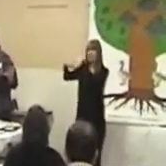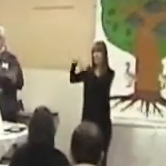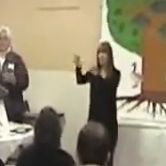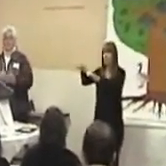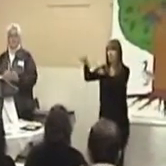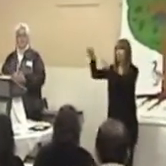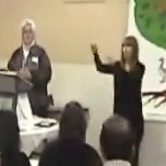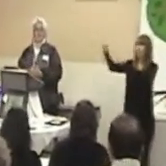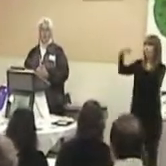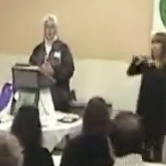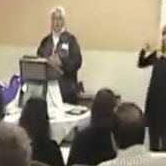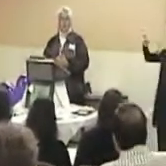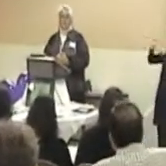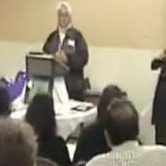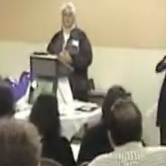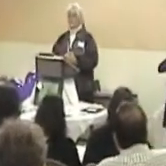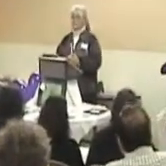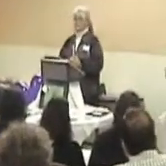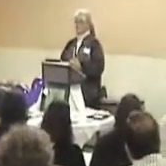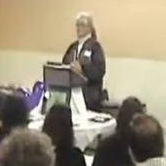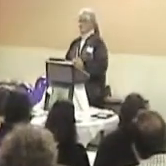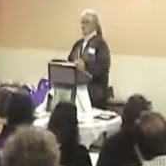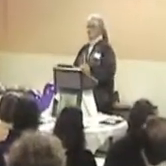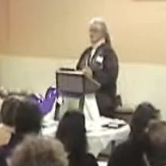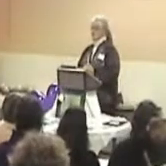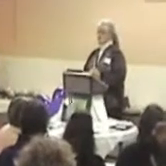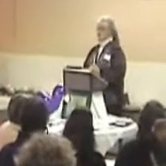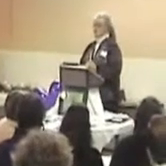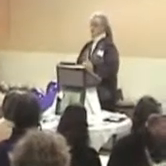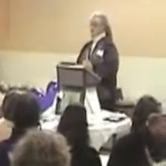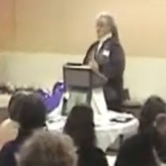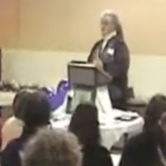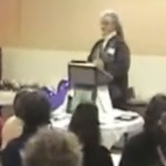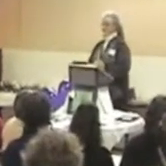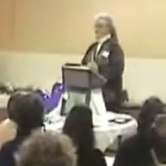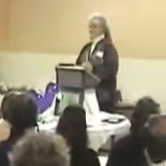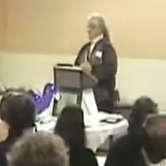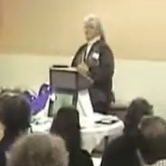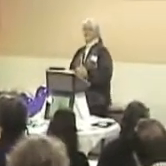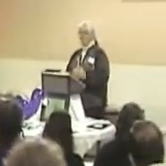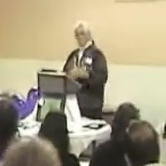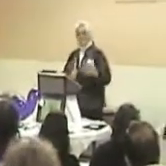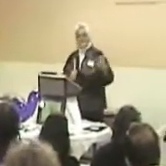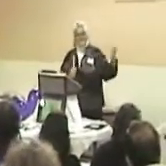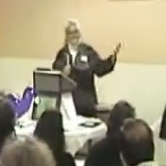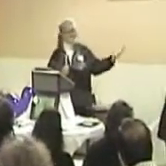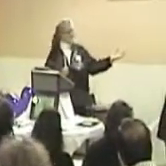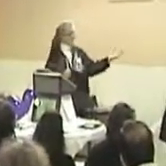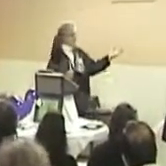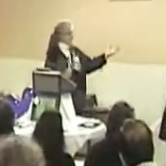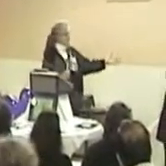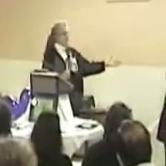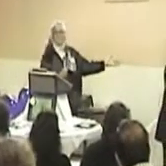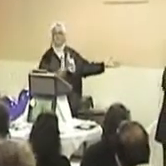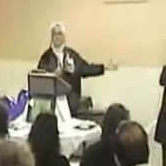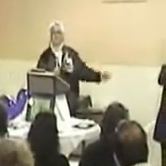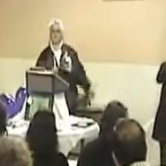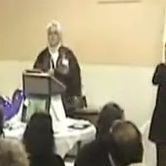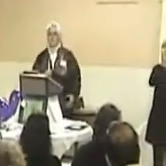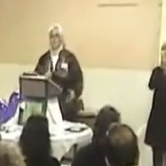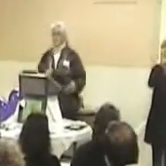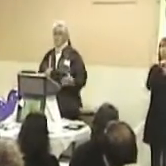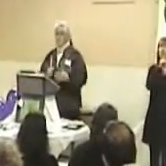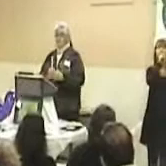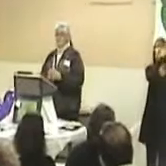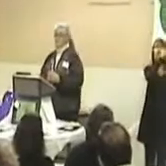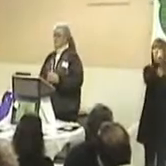And you're here today to let us know where you want the Transformation Center to go from here. You know, but like that, we have to keep remembering